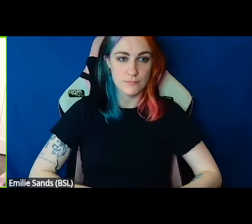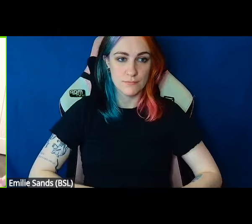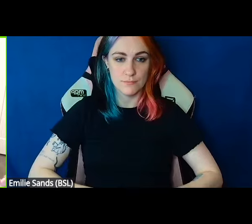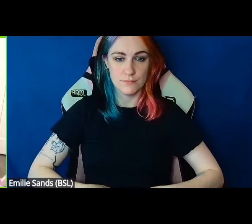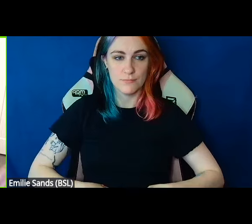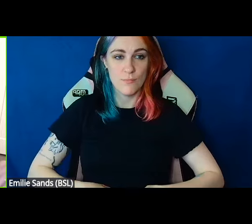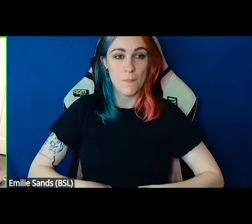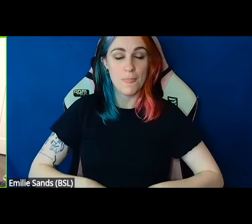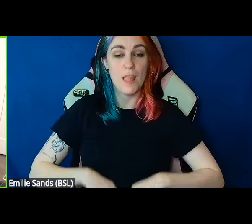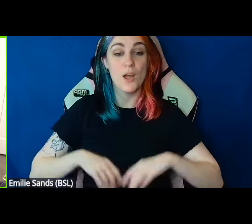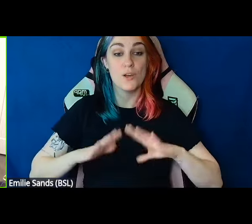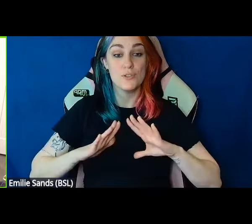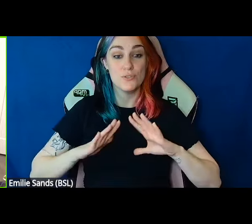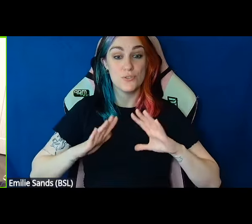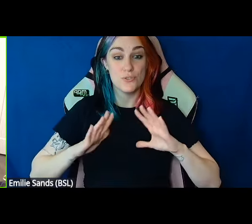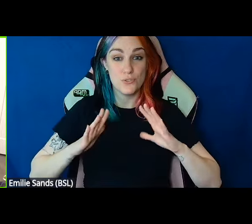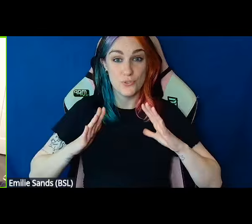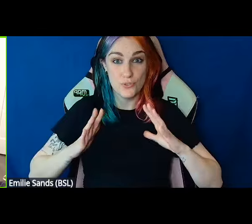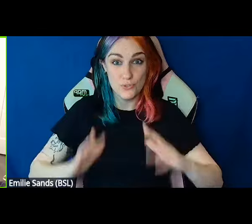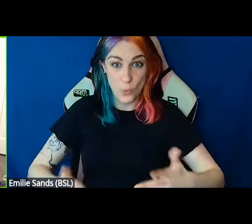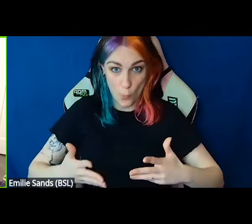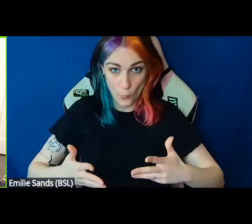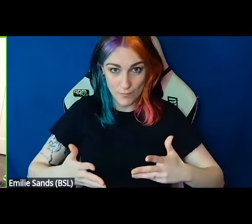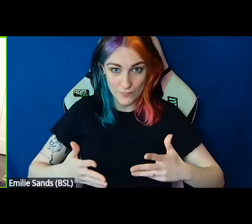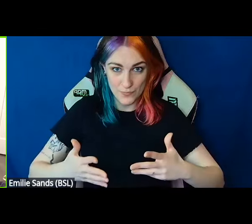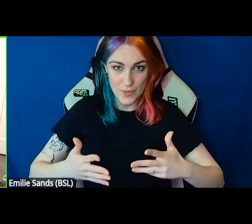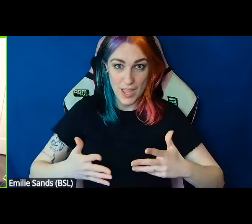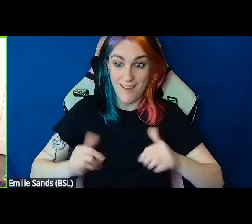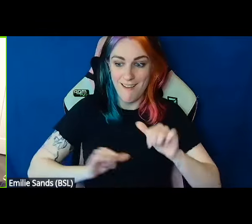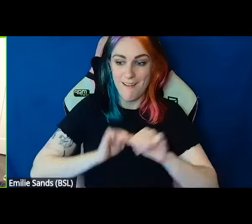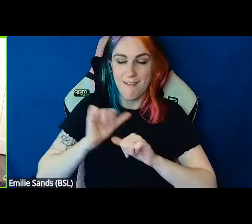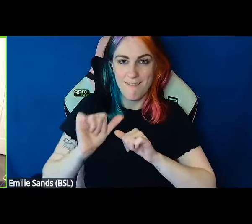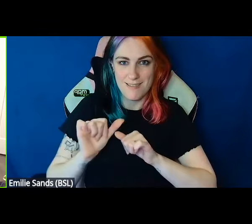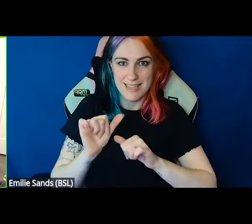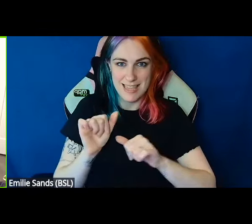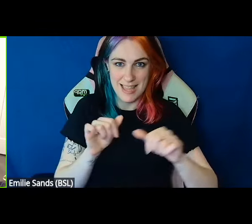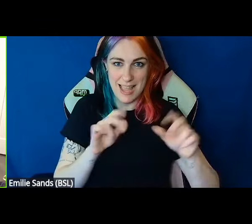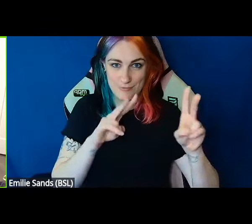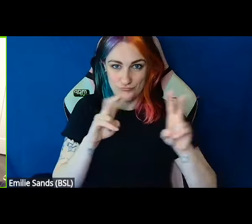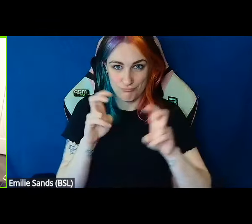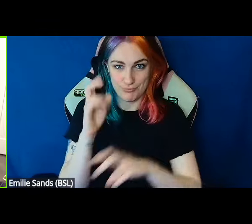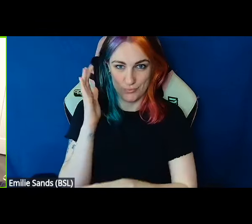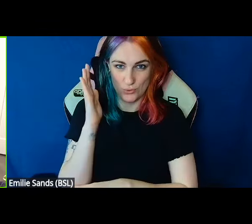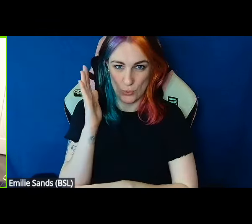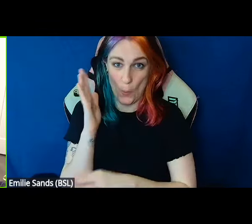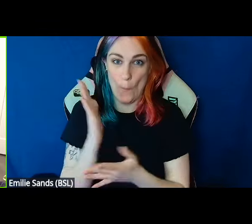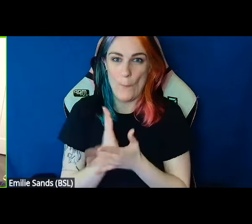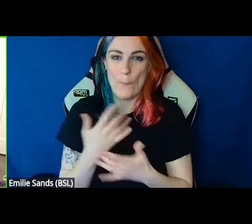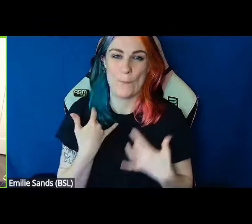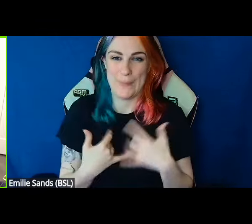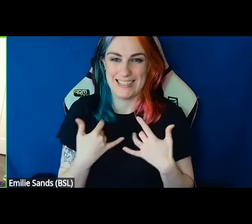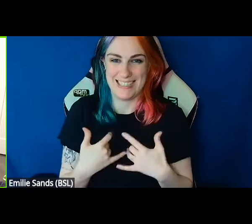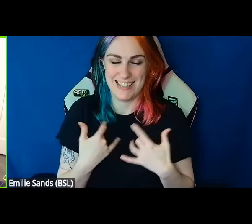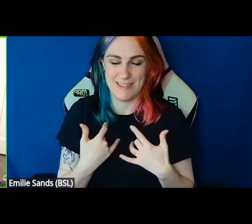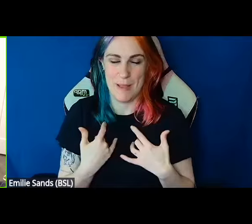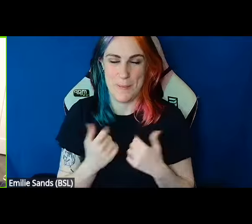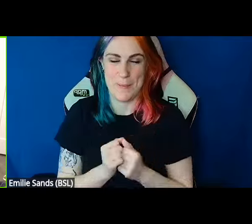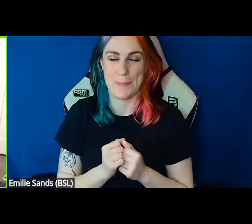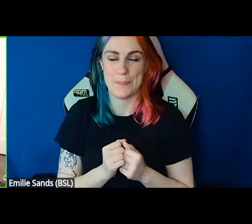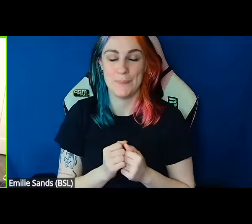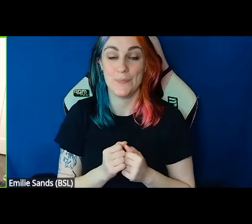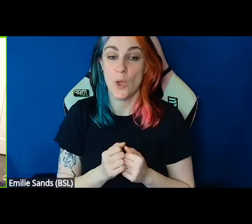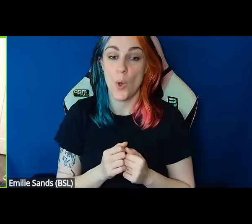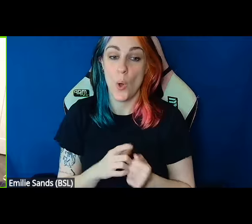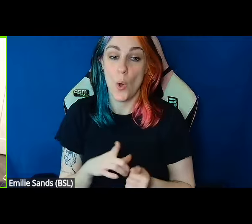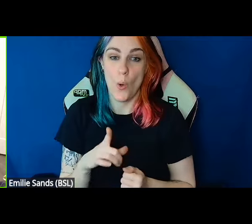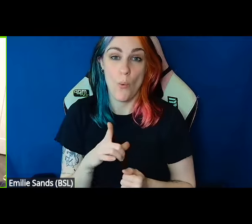So, we are coming up on another talk that I am very excited about, and not just because it has a super